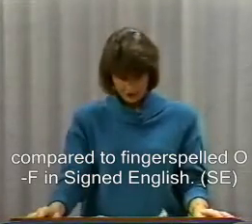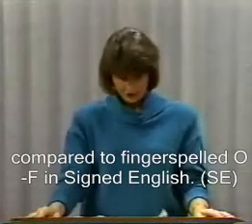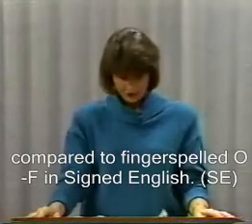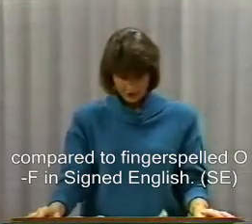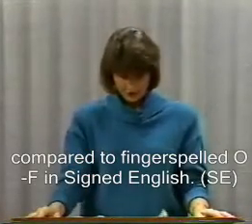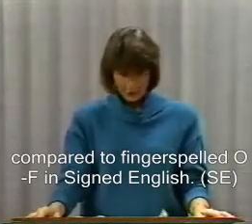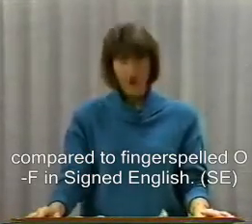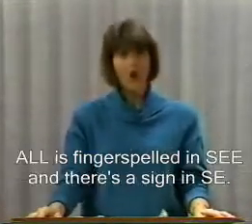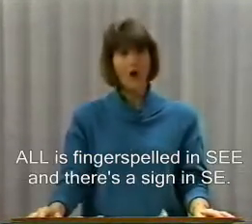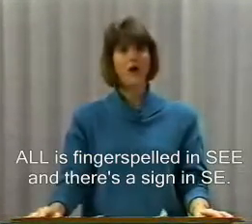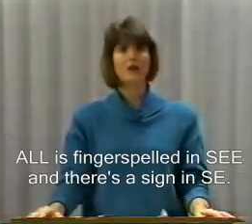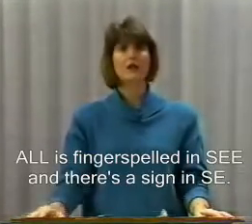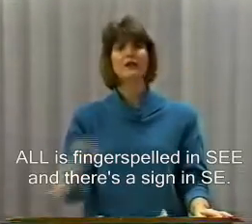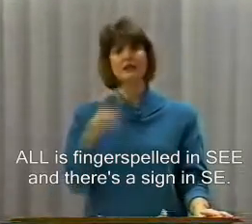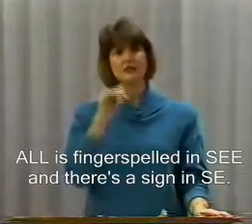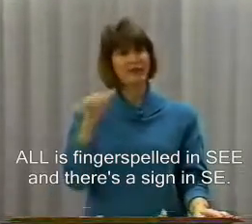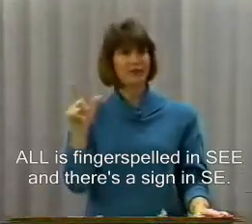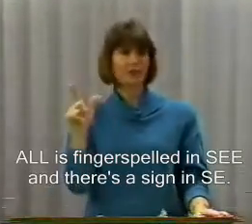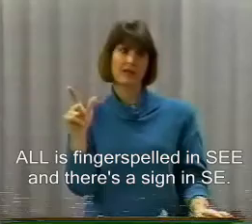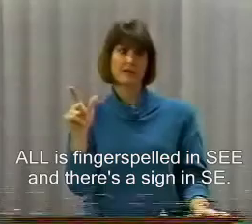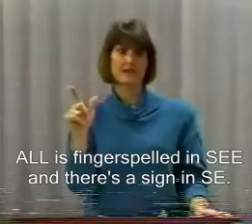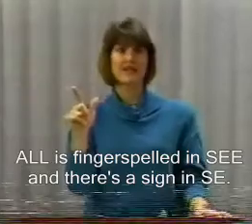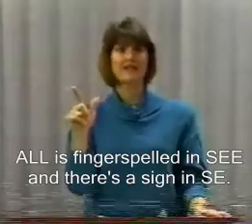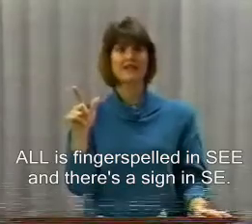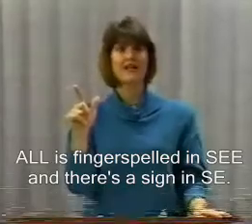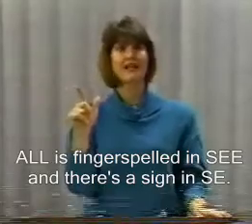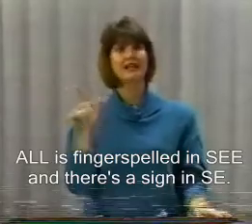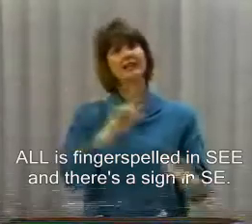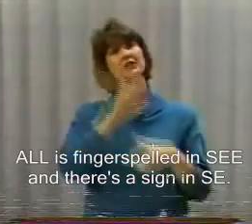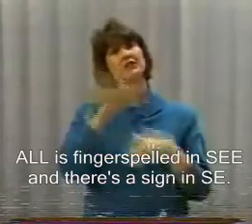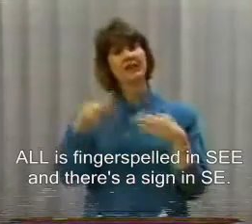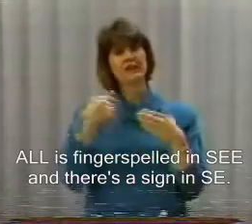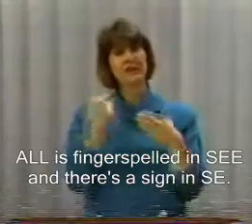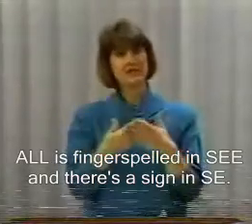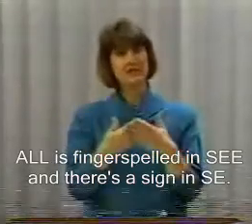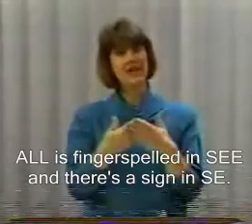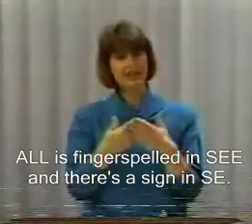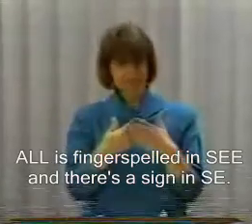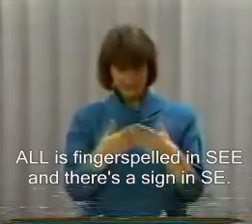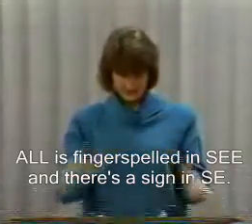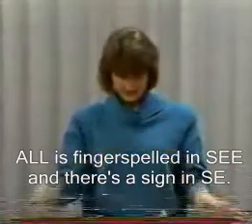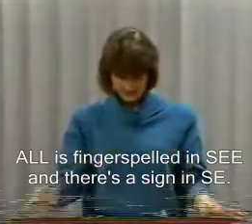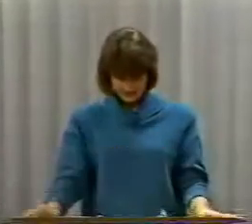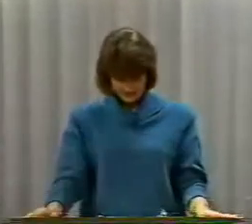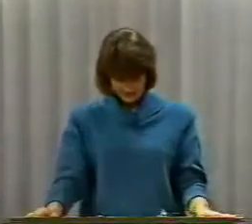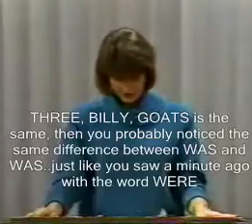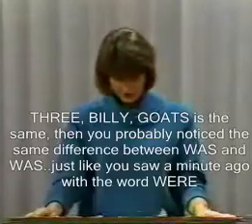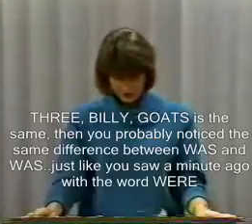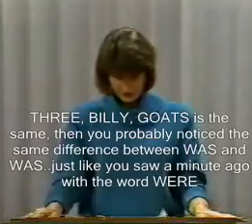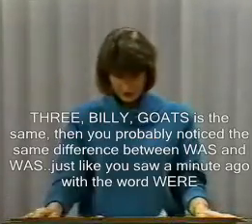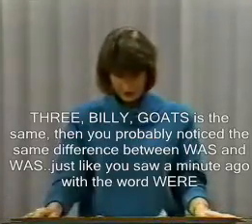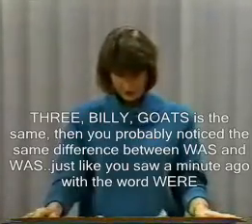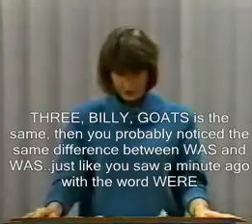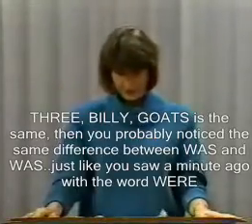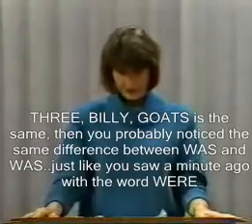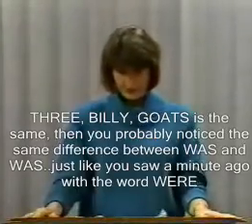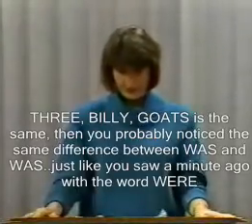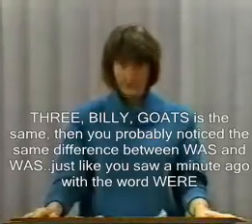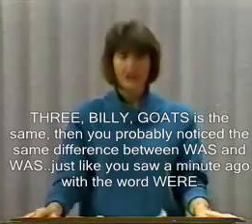English. All is fingerspelled in Signing Exact English, and there's a sign in Signed English. 3 billy